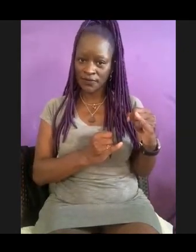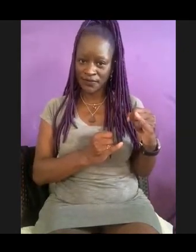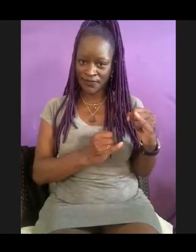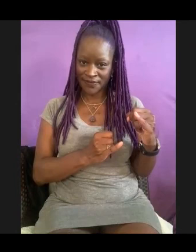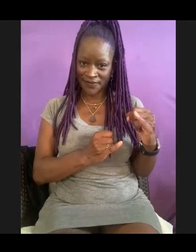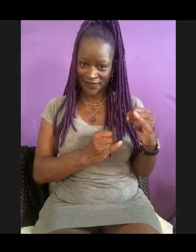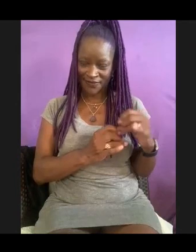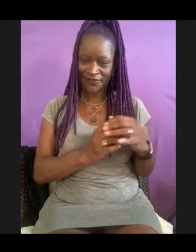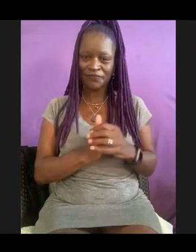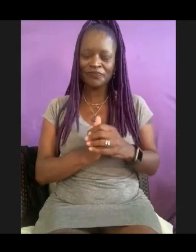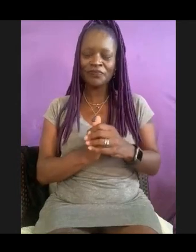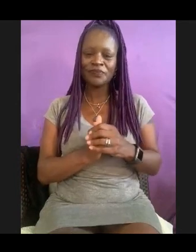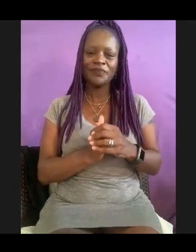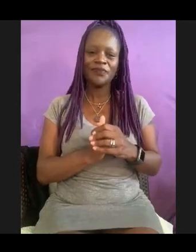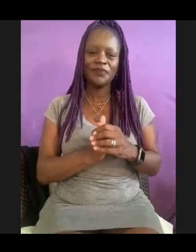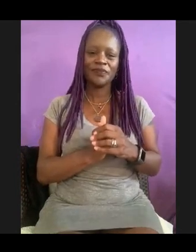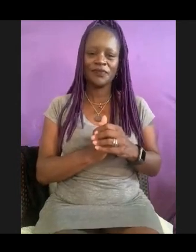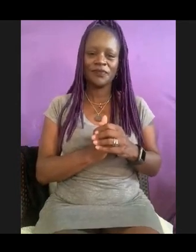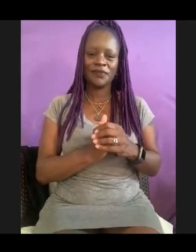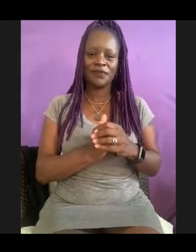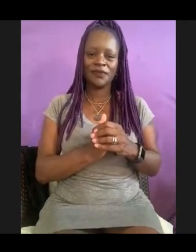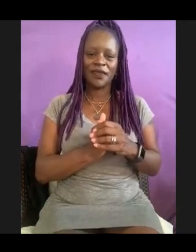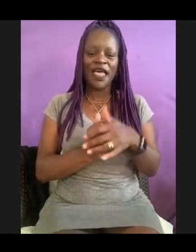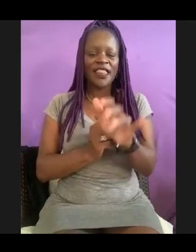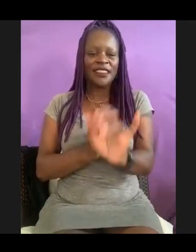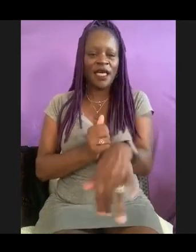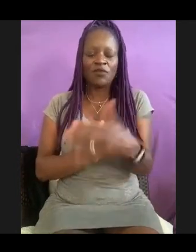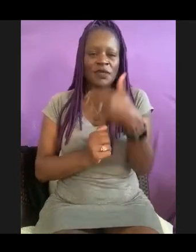It is the best way to honor the